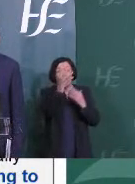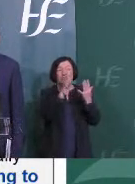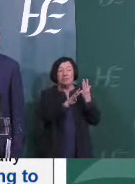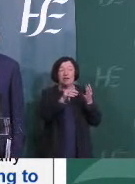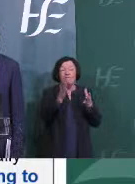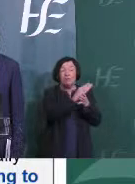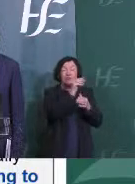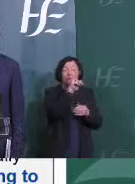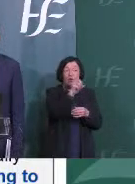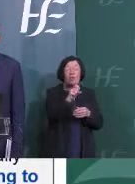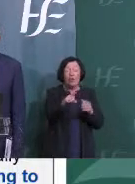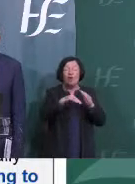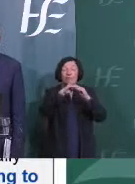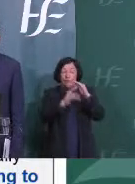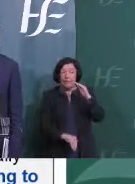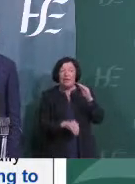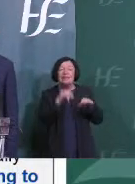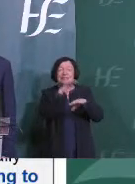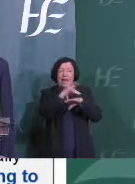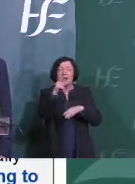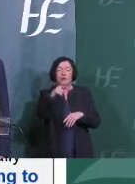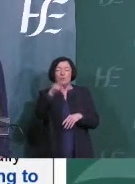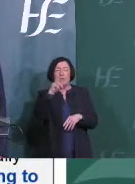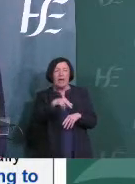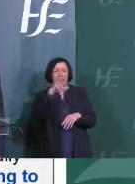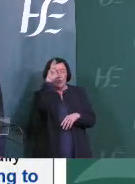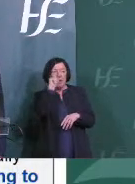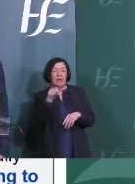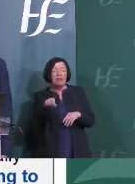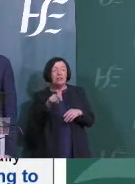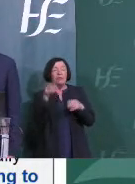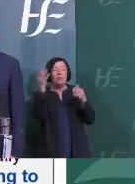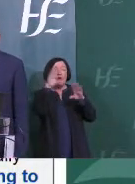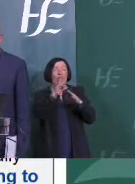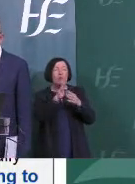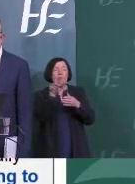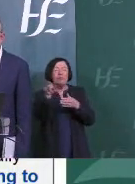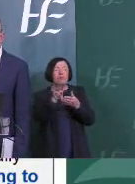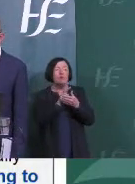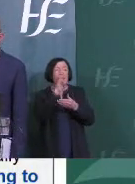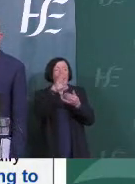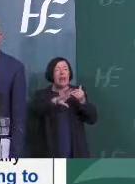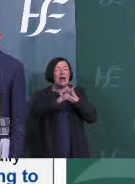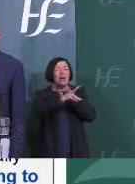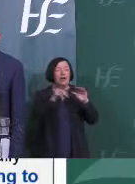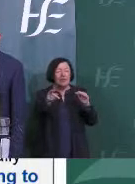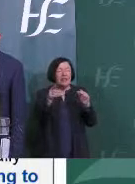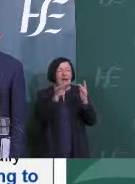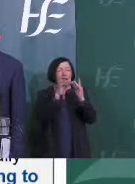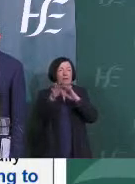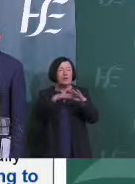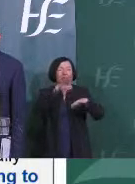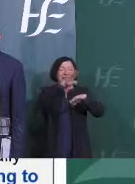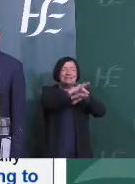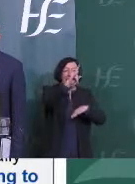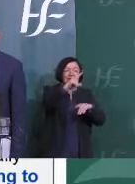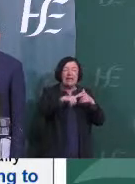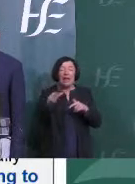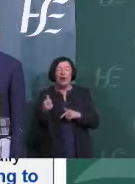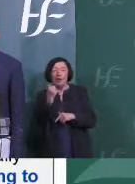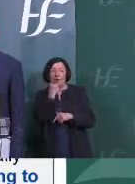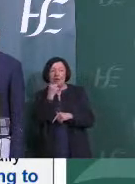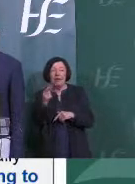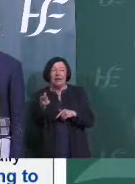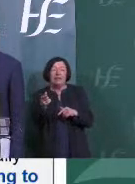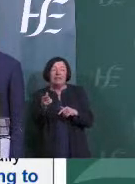August, but a fall in the deaths too. But if you may recall the graph I showed last week, the correlation between deaths and cases is